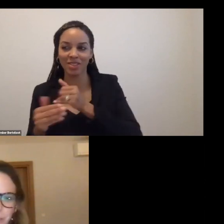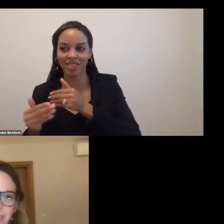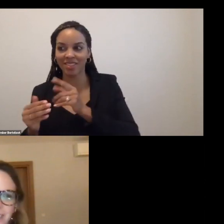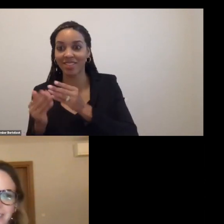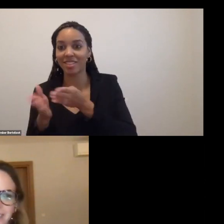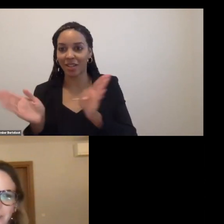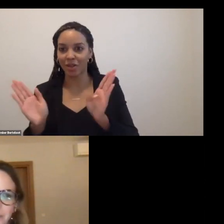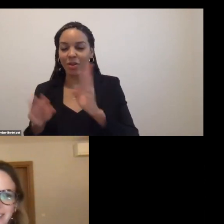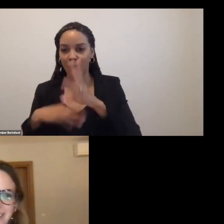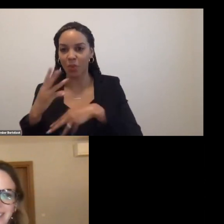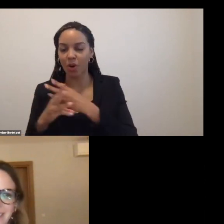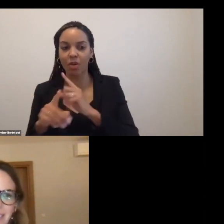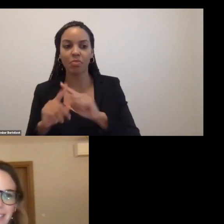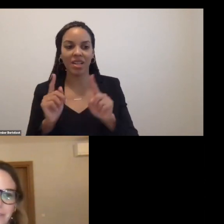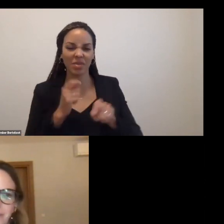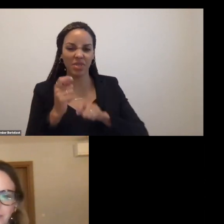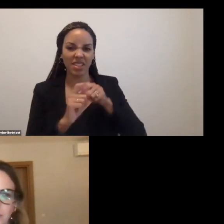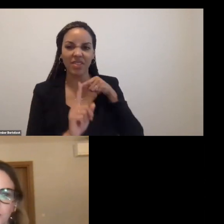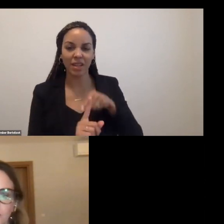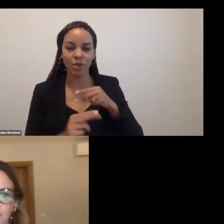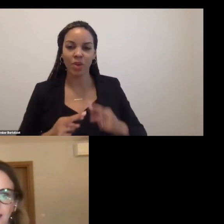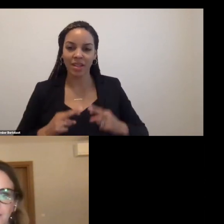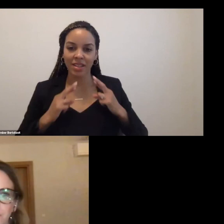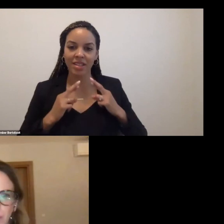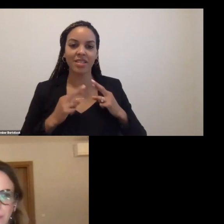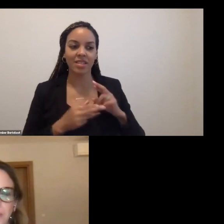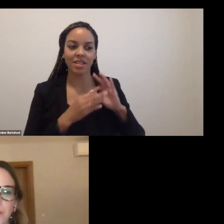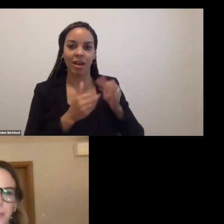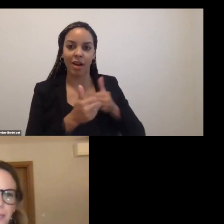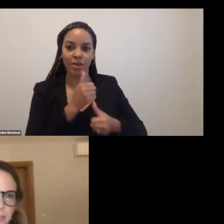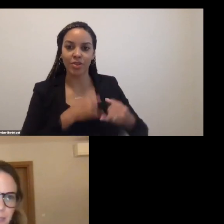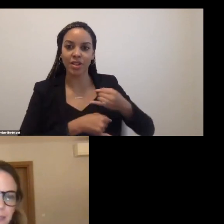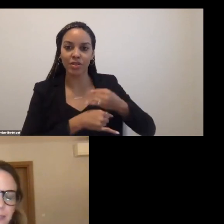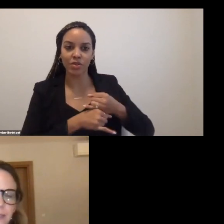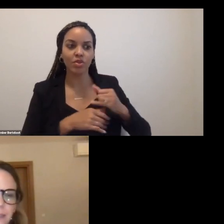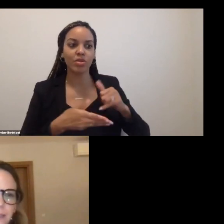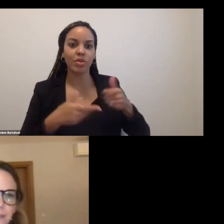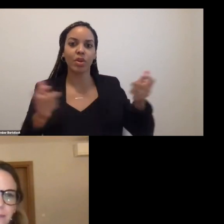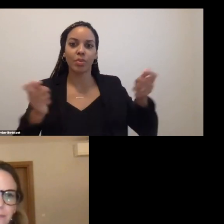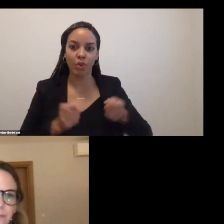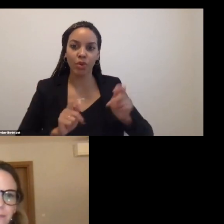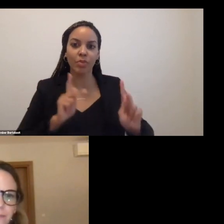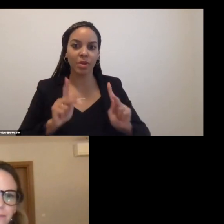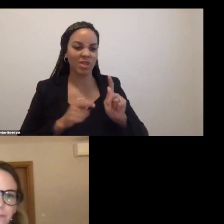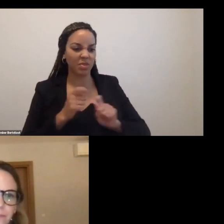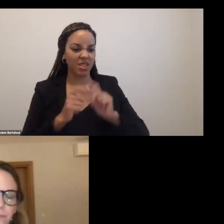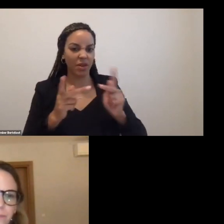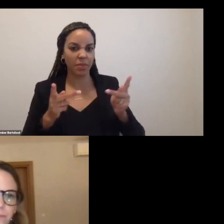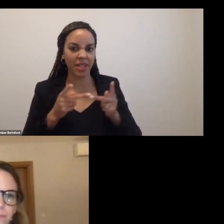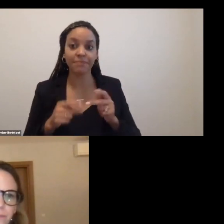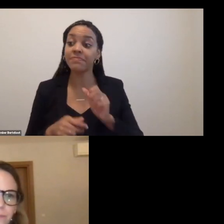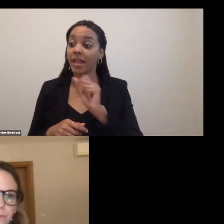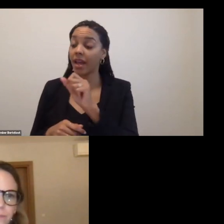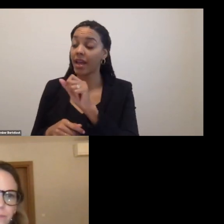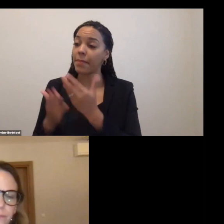which are, in the vein of institutions that bring people places. Yeah, maybe I didn't mention